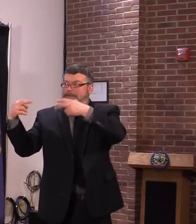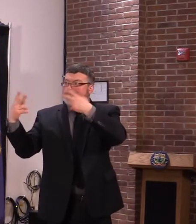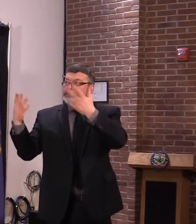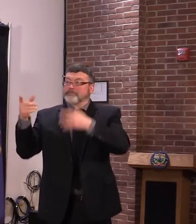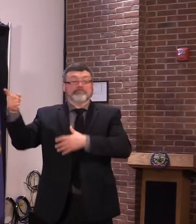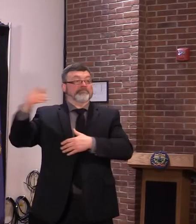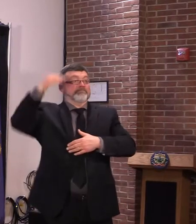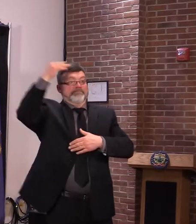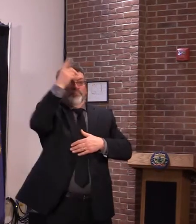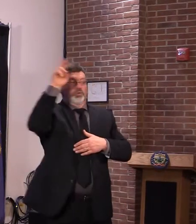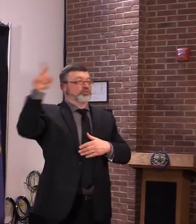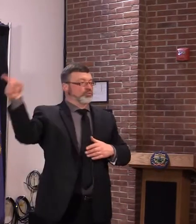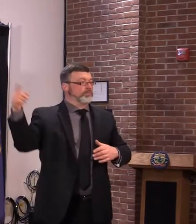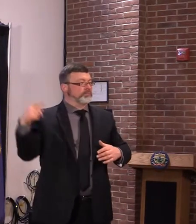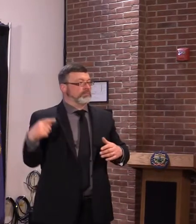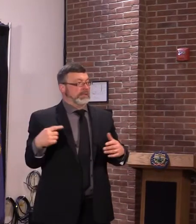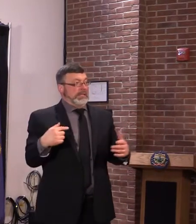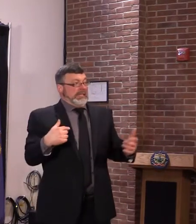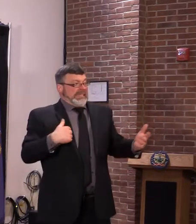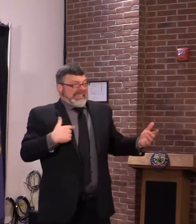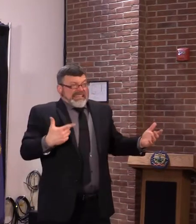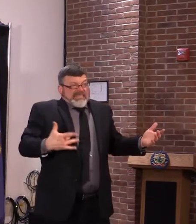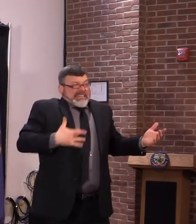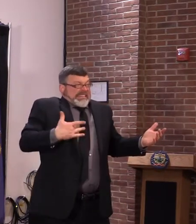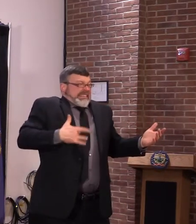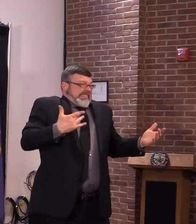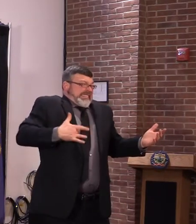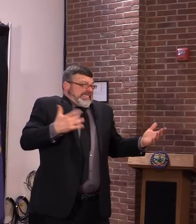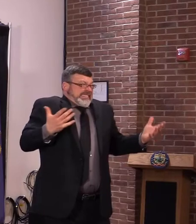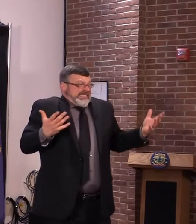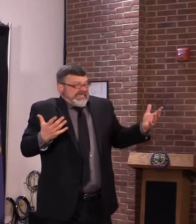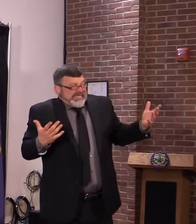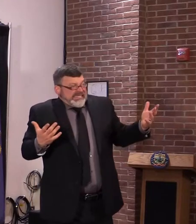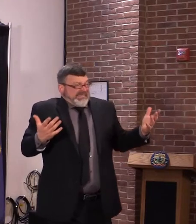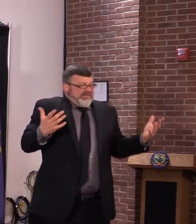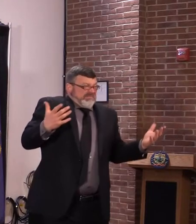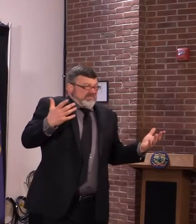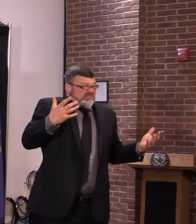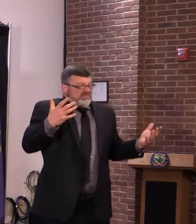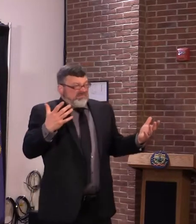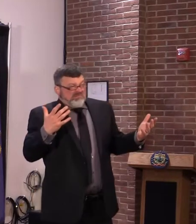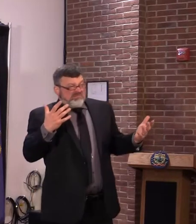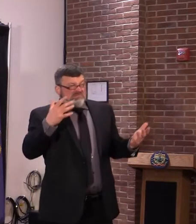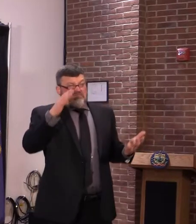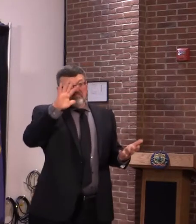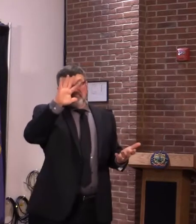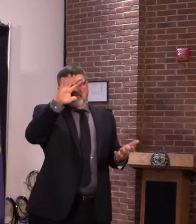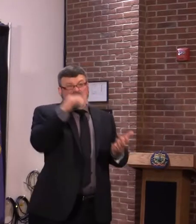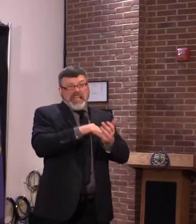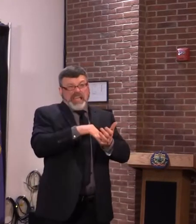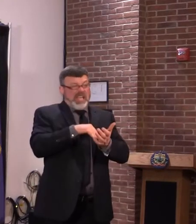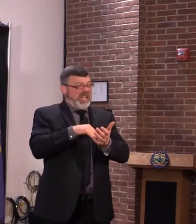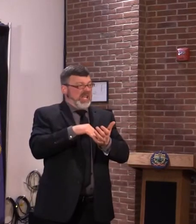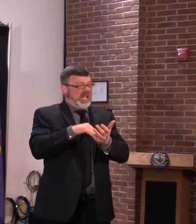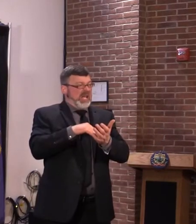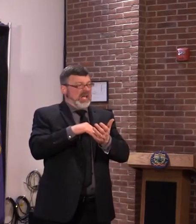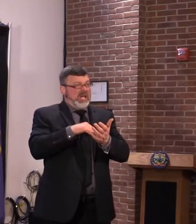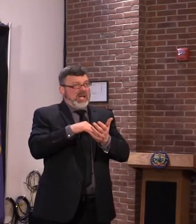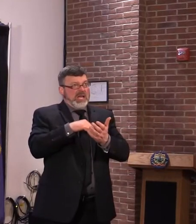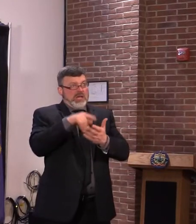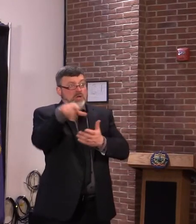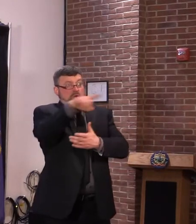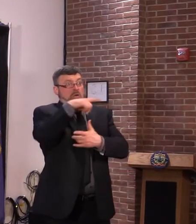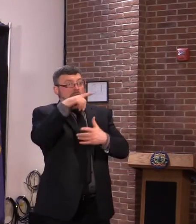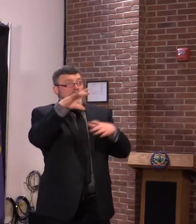I wouldn't venture a guess, but we have in excess of 5,000 positive results that have been reported, which is a huge